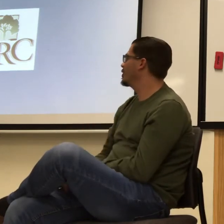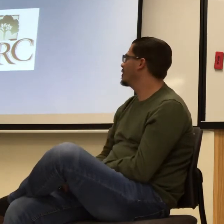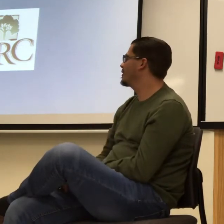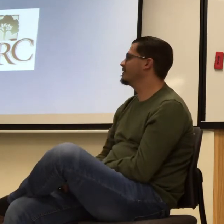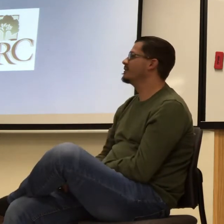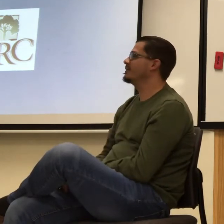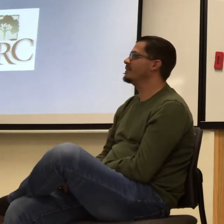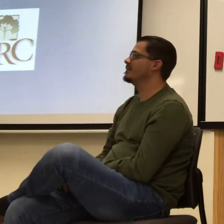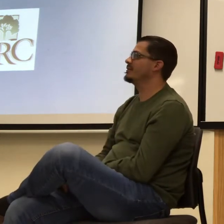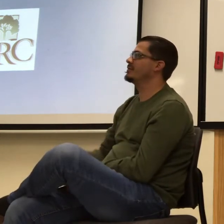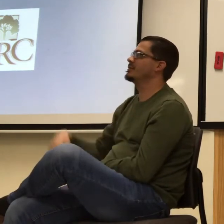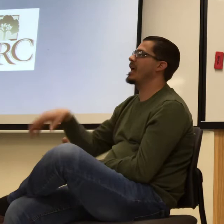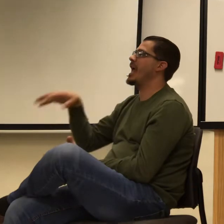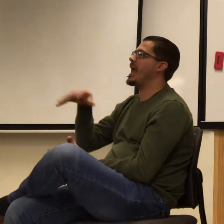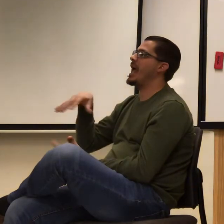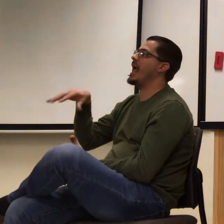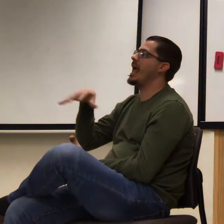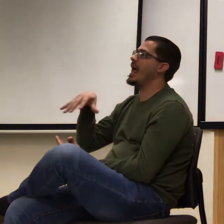Hang out for a second.